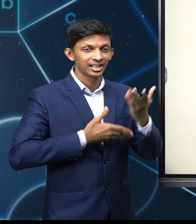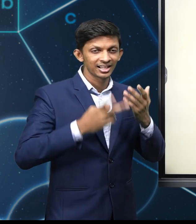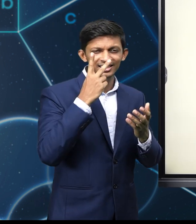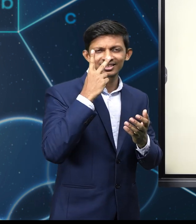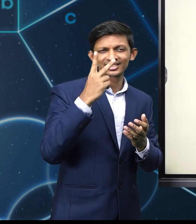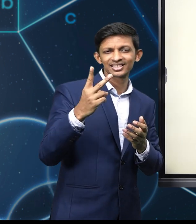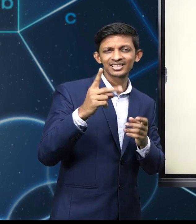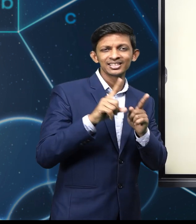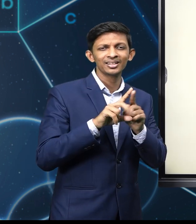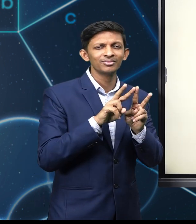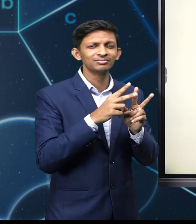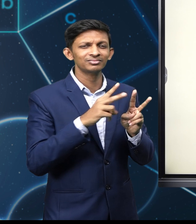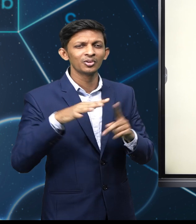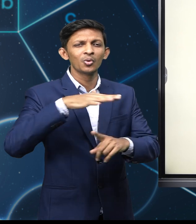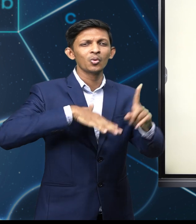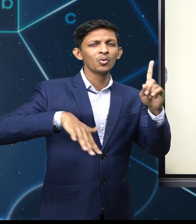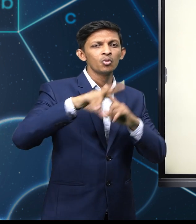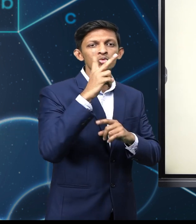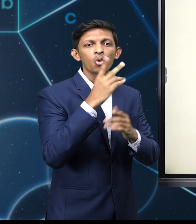Let us see the variation in two situations.